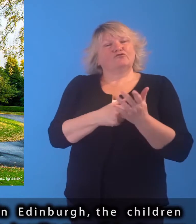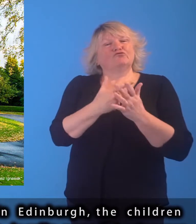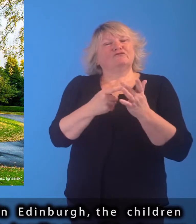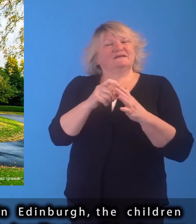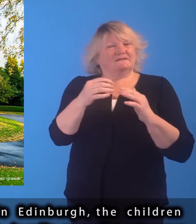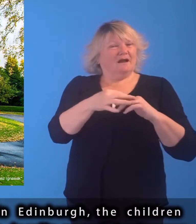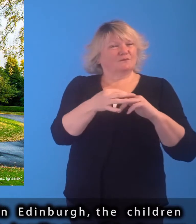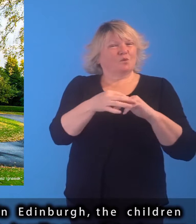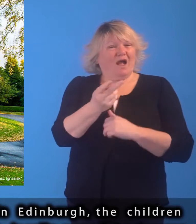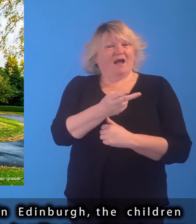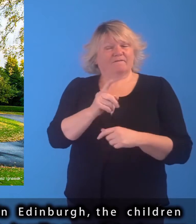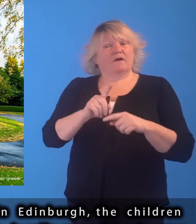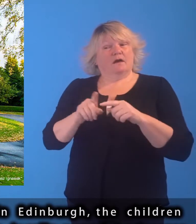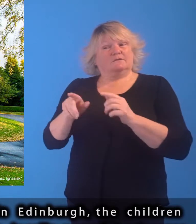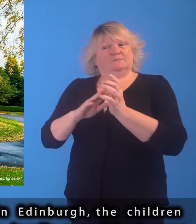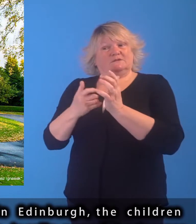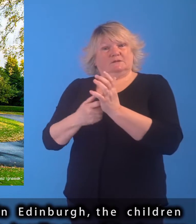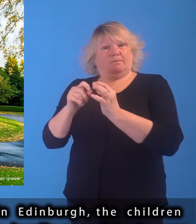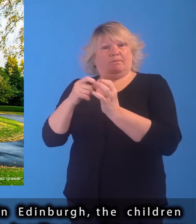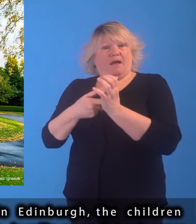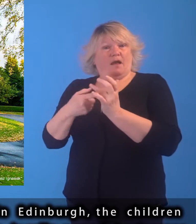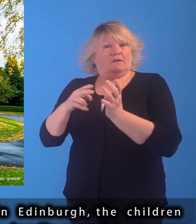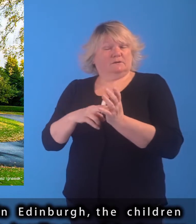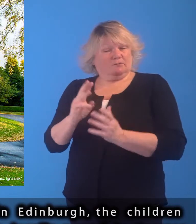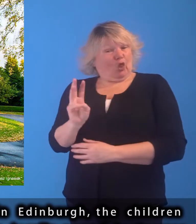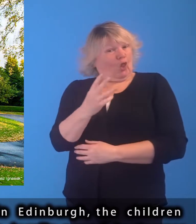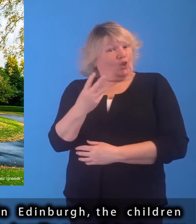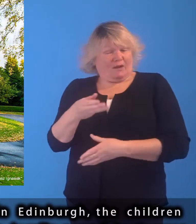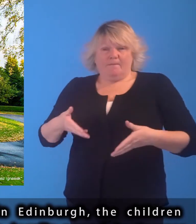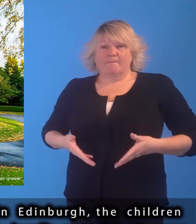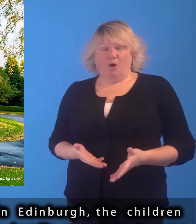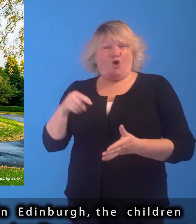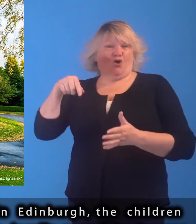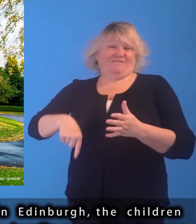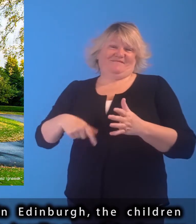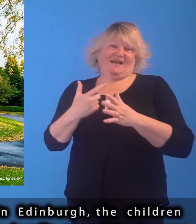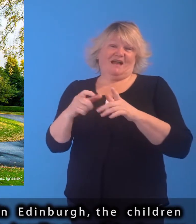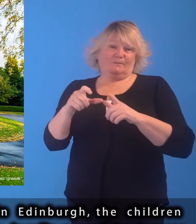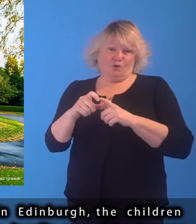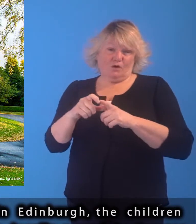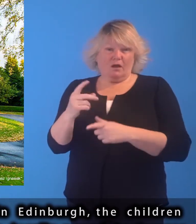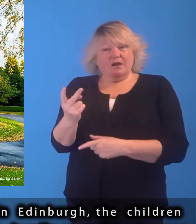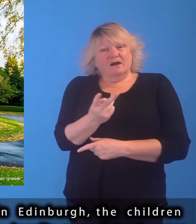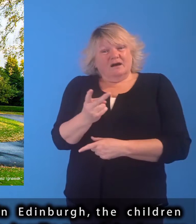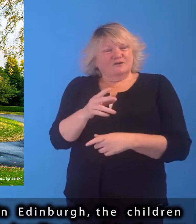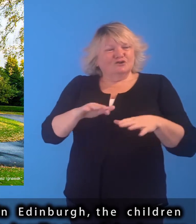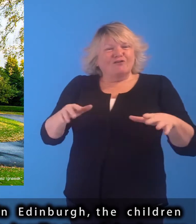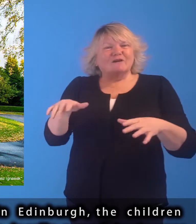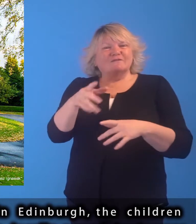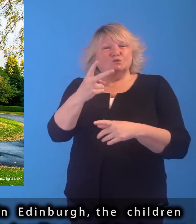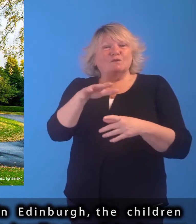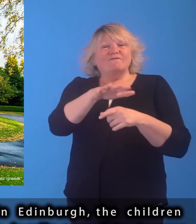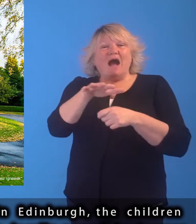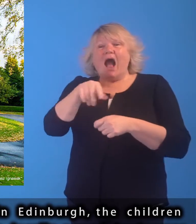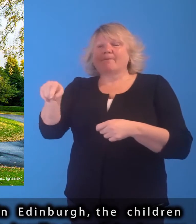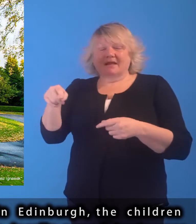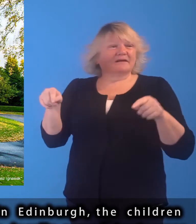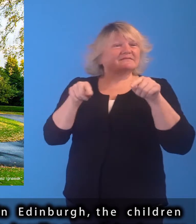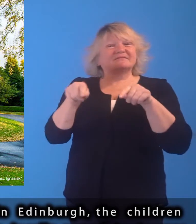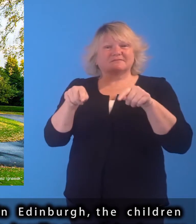The Reids and Mr. Barton were born in Edinburgh, the children of 2 families which were involved in locally